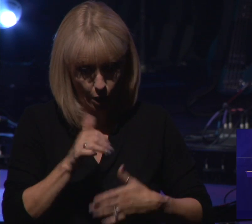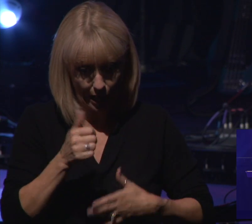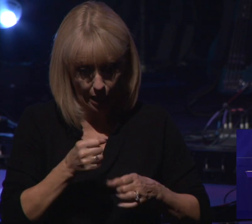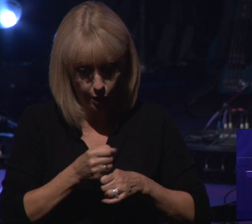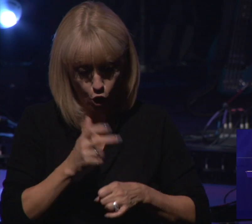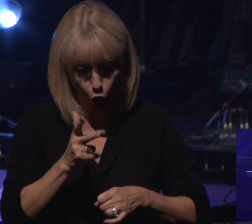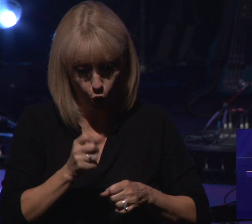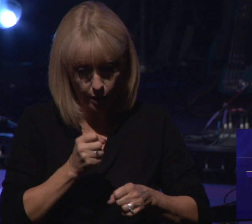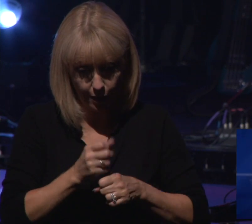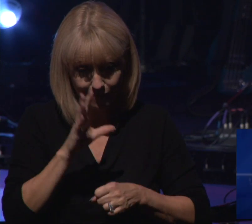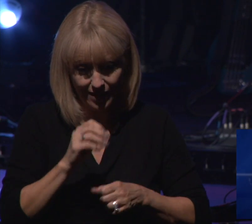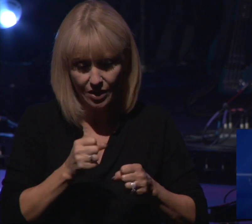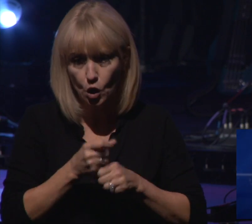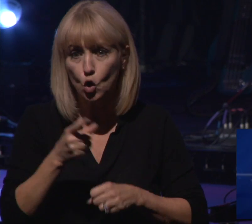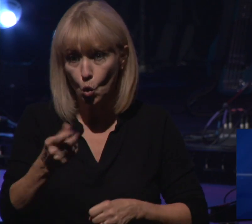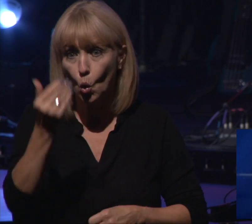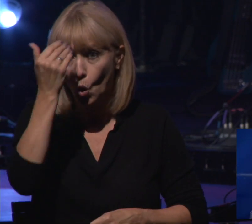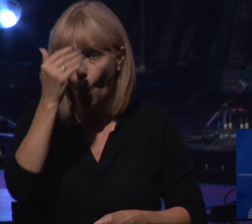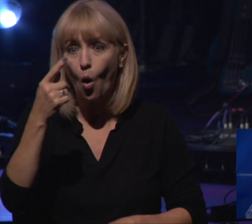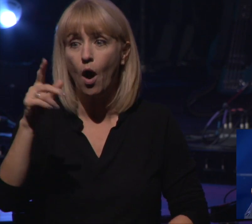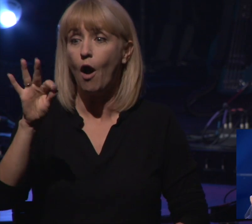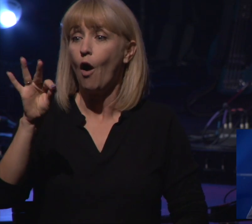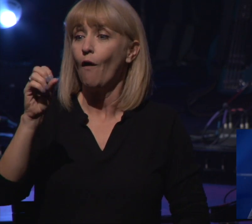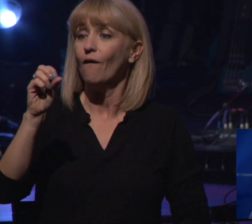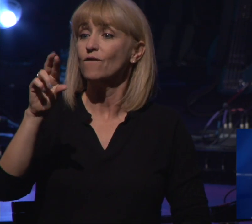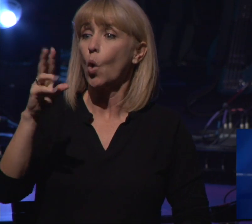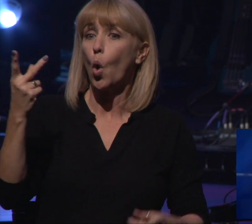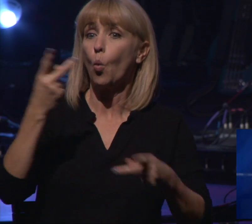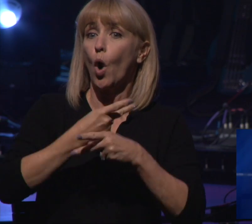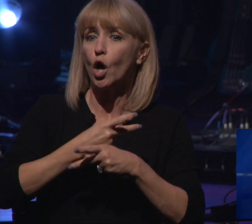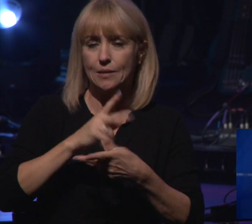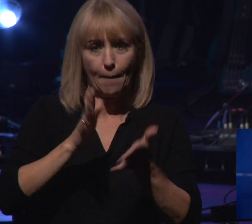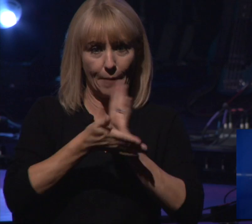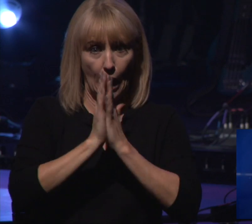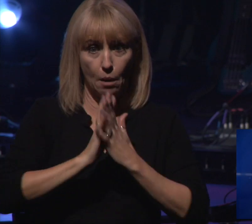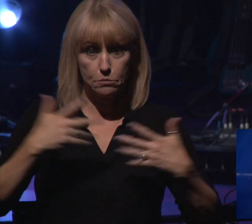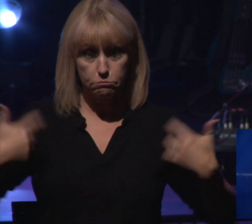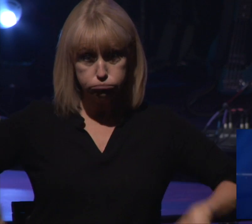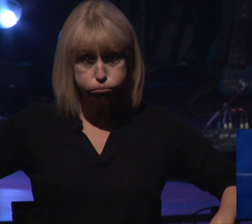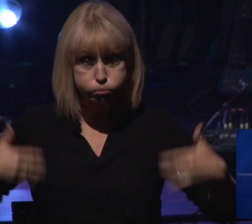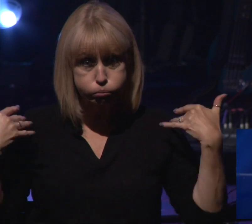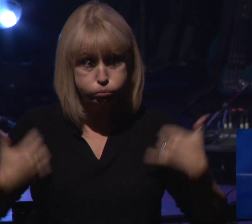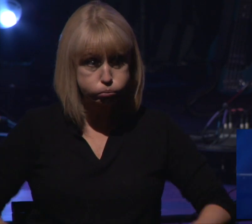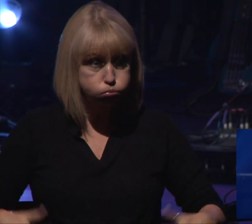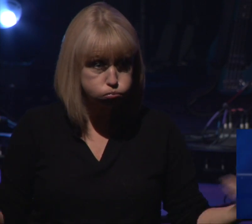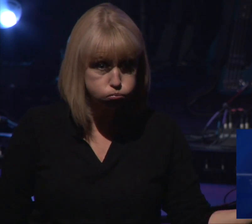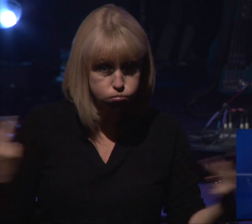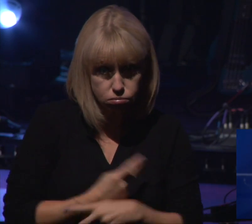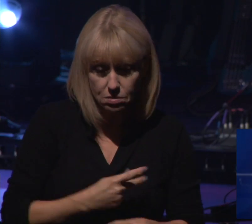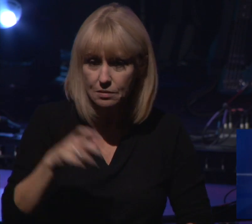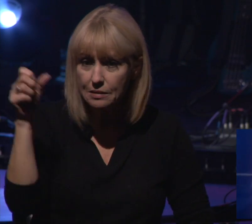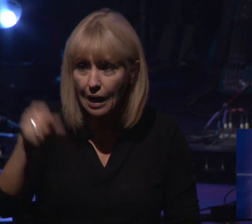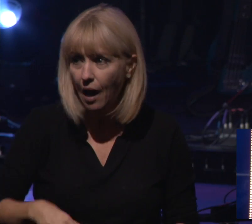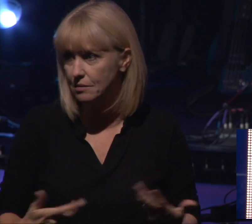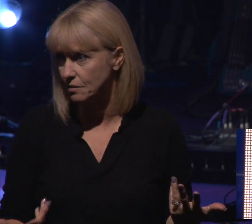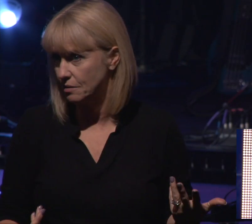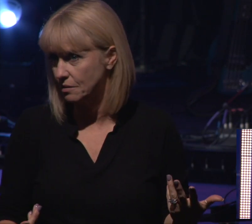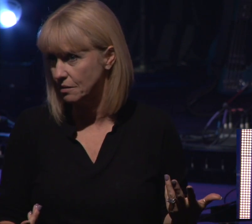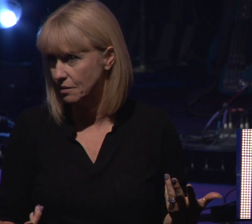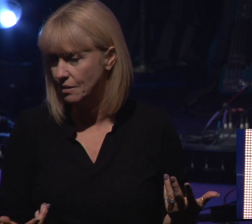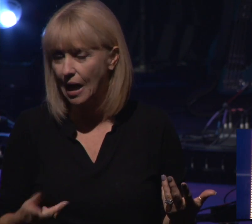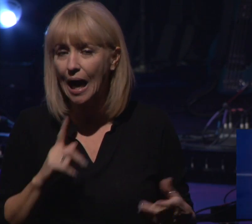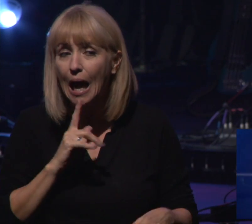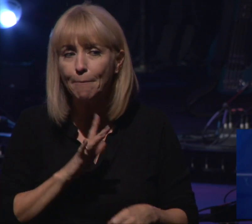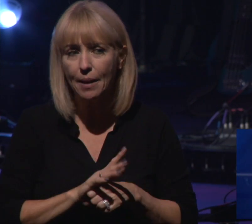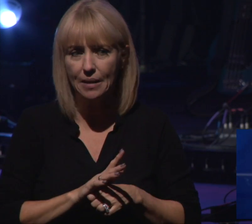off. You've been married for 10 years or 30 years or 50 years. You know that for worse gets really big sometimes. But this